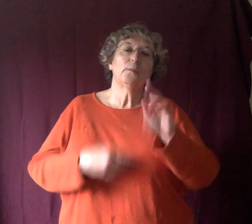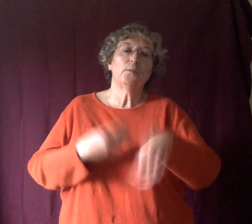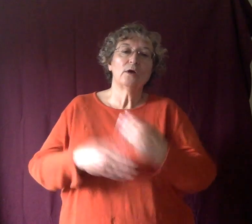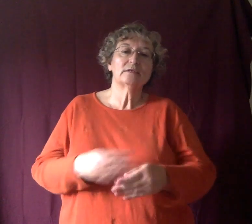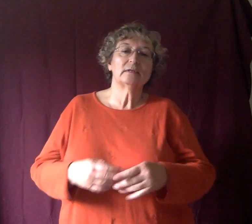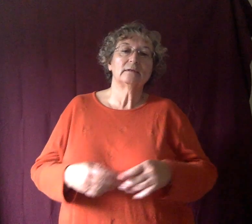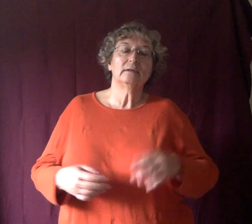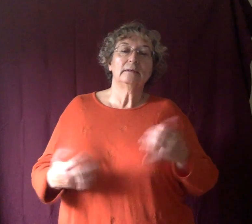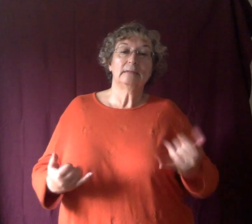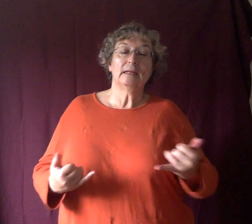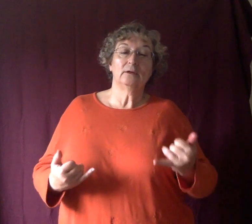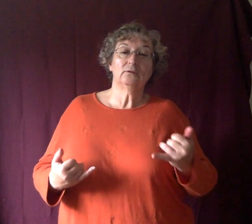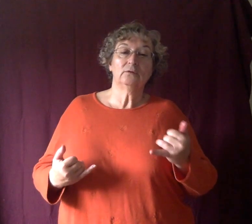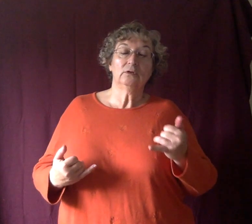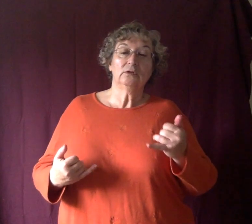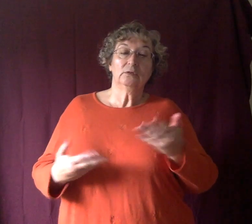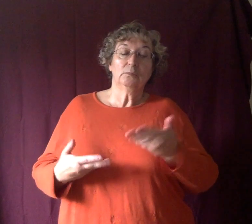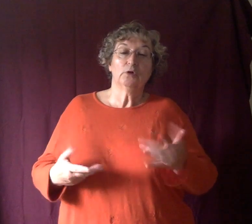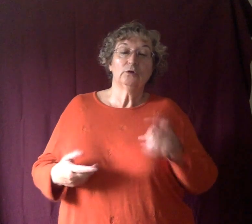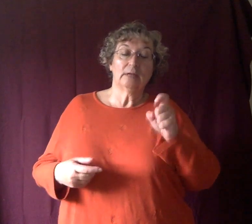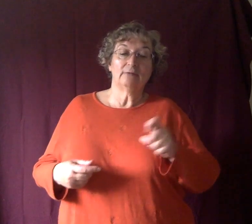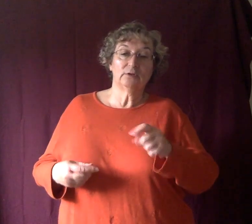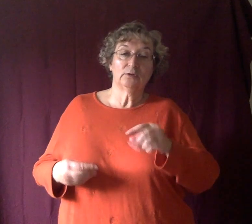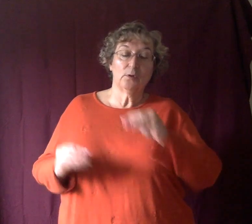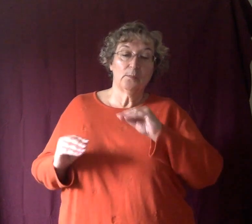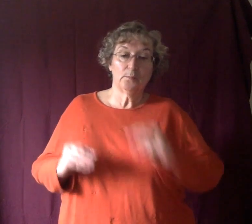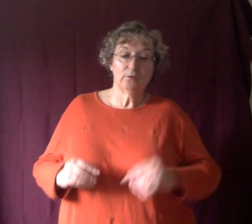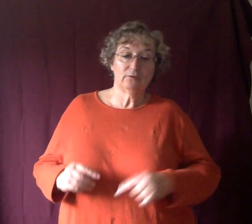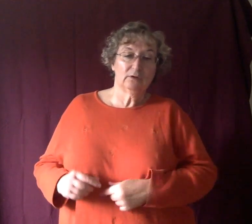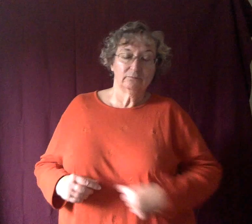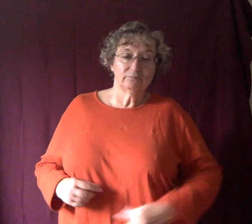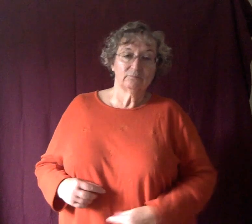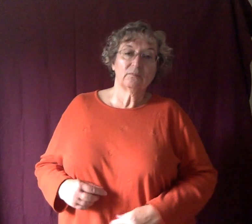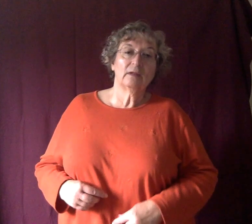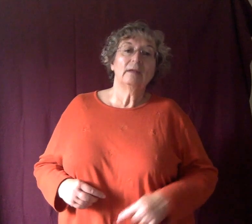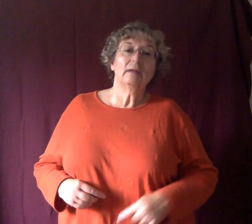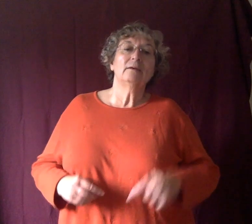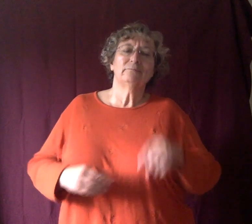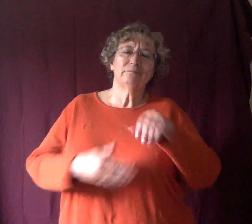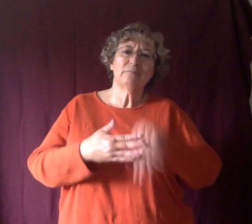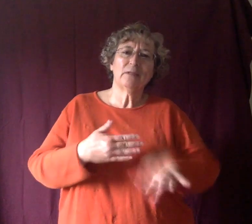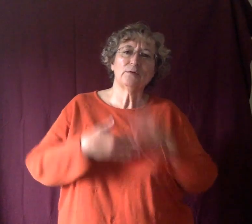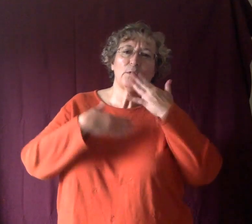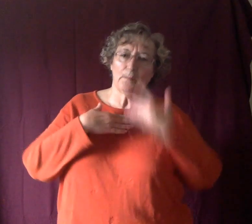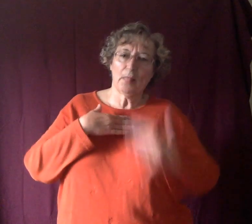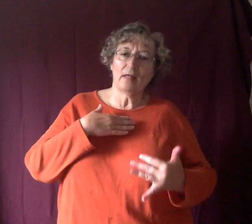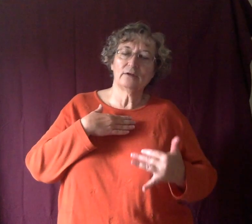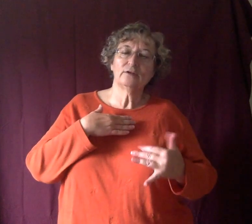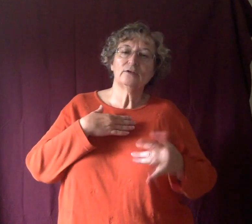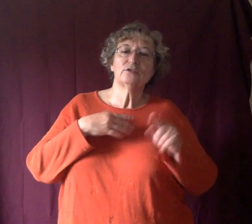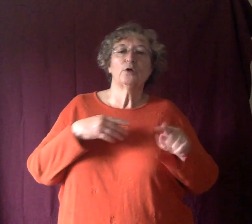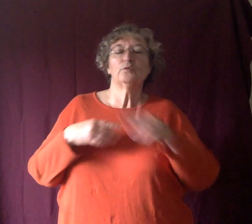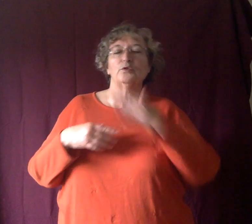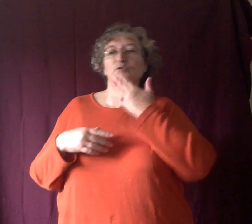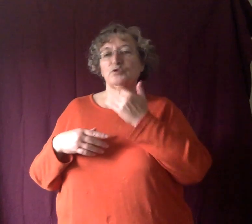these particles from the small intestine into the bloodstream so we can transport the products of sugars and fats and proteins